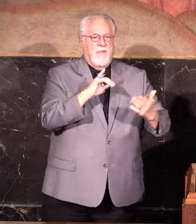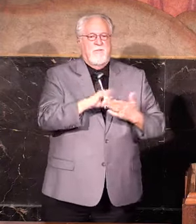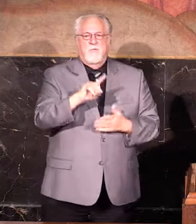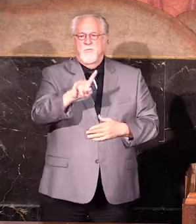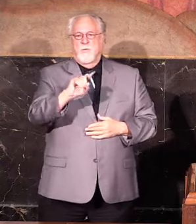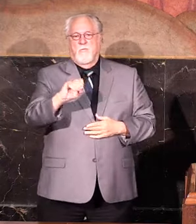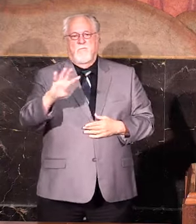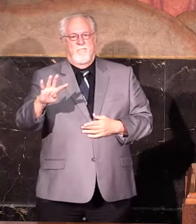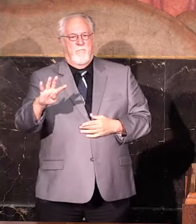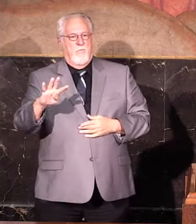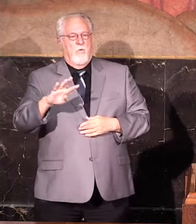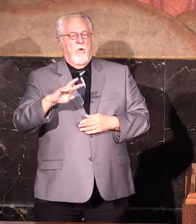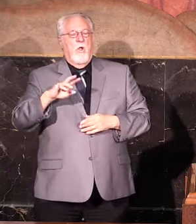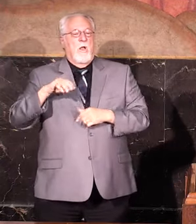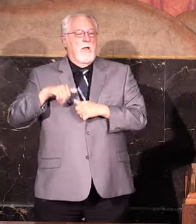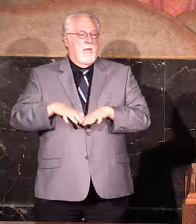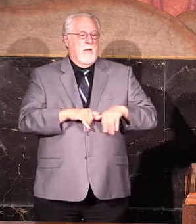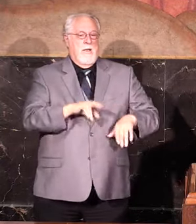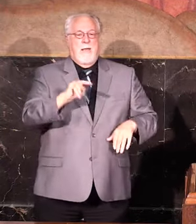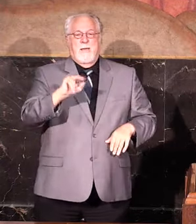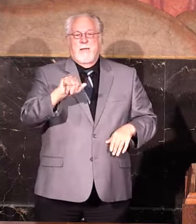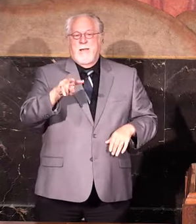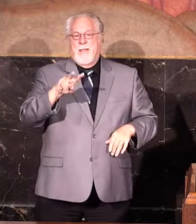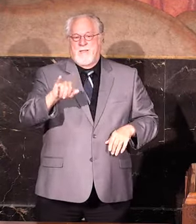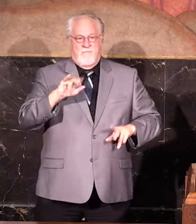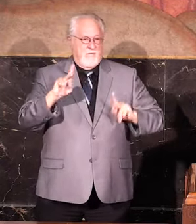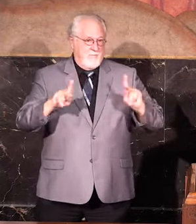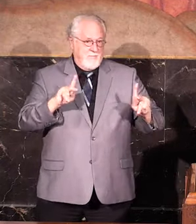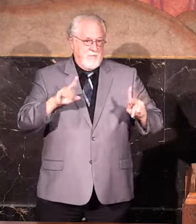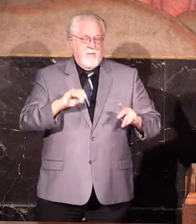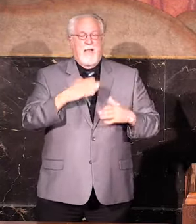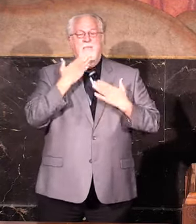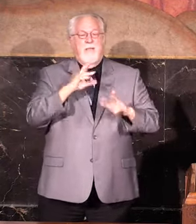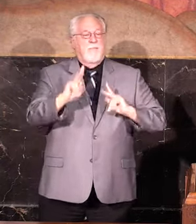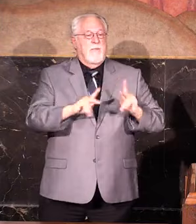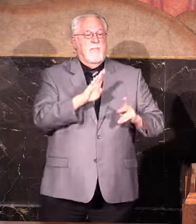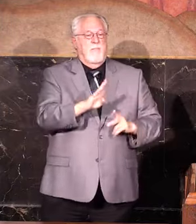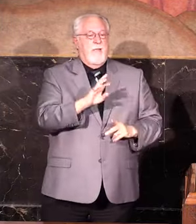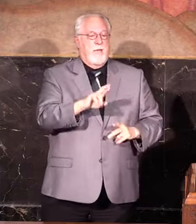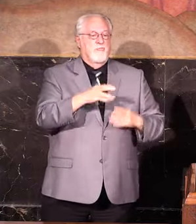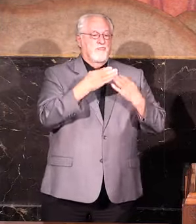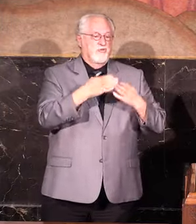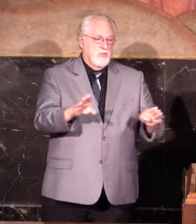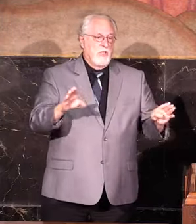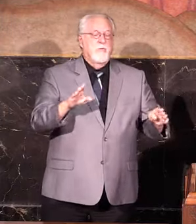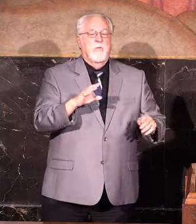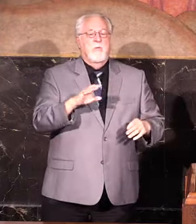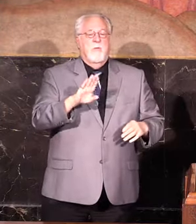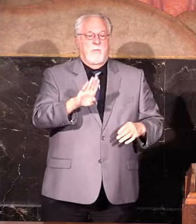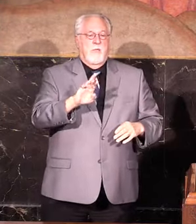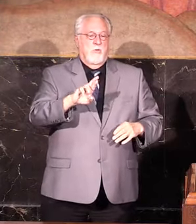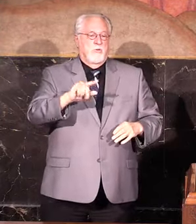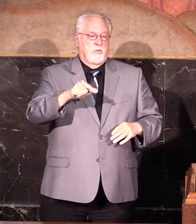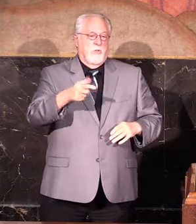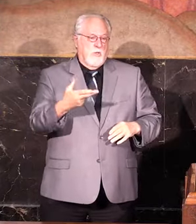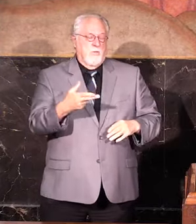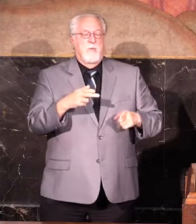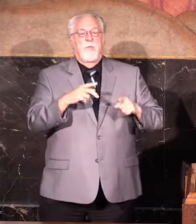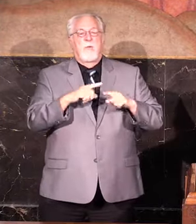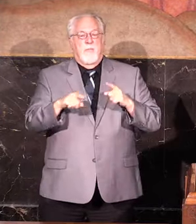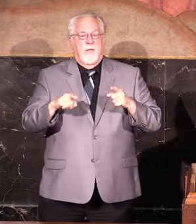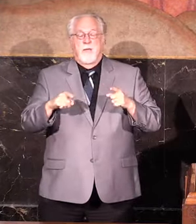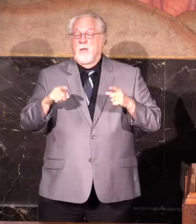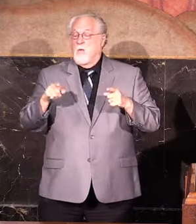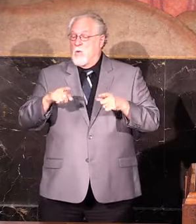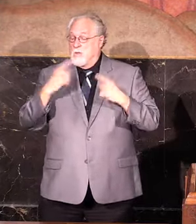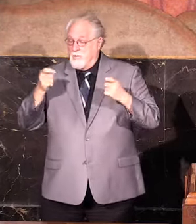104 Navy personnel, thank all the people at Baton Rouge General. But what we were celebrating today there has been happening